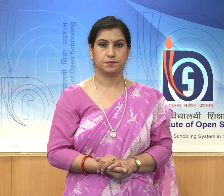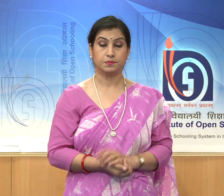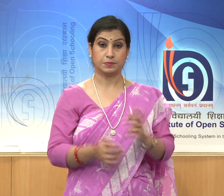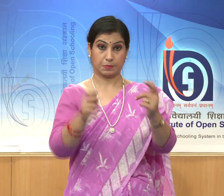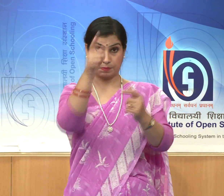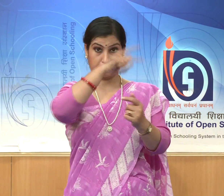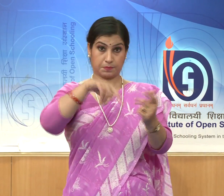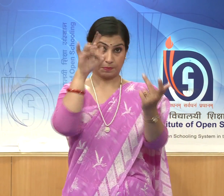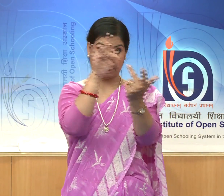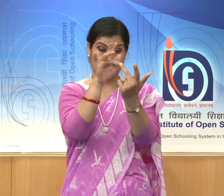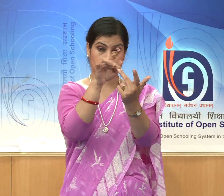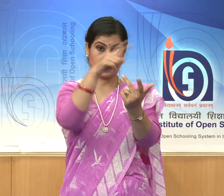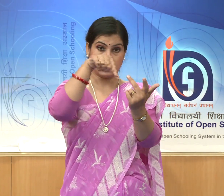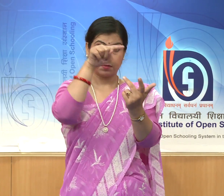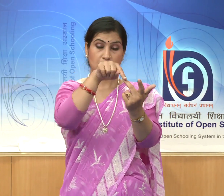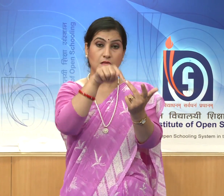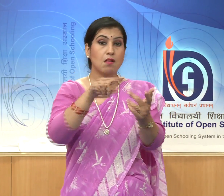The middle circle is occupied